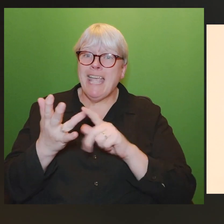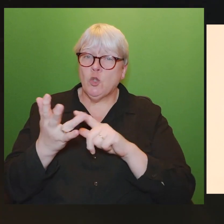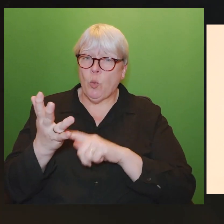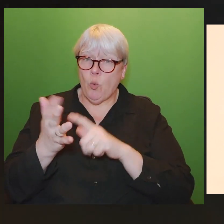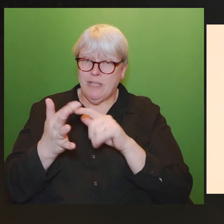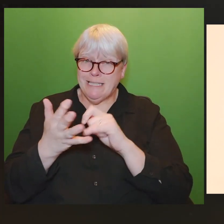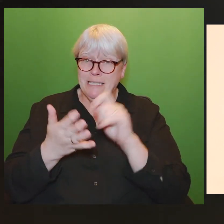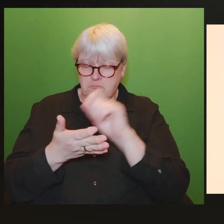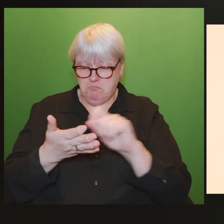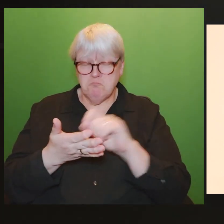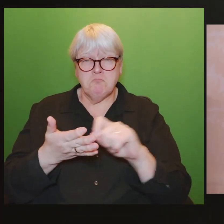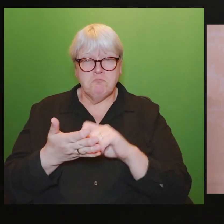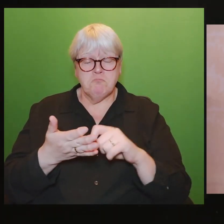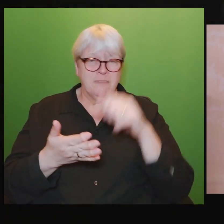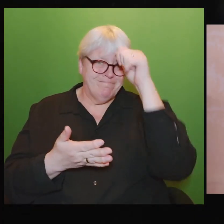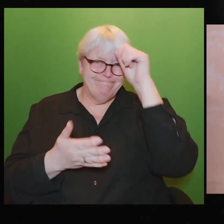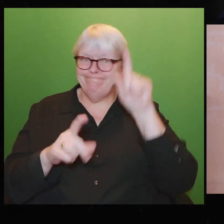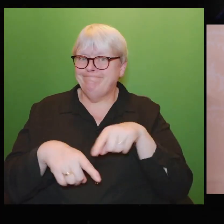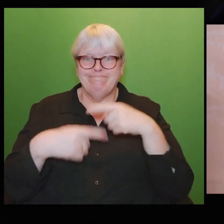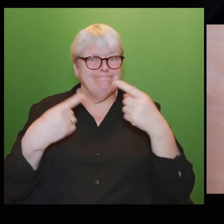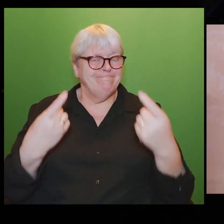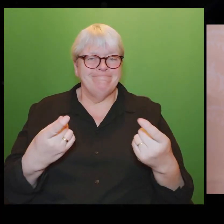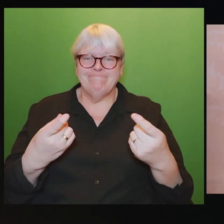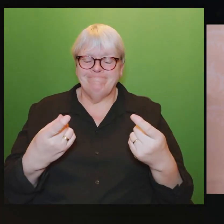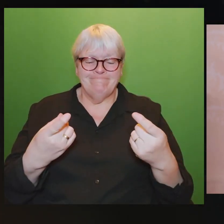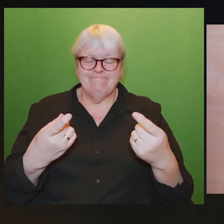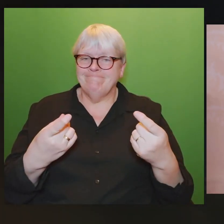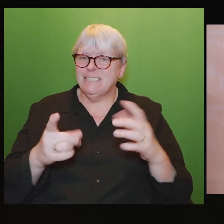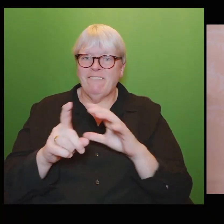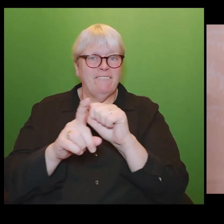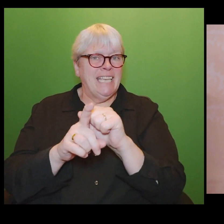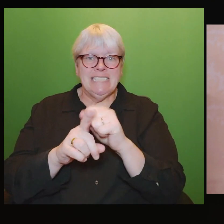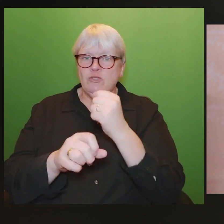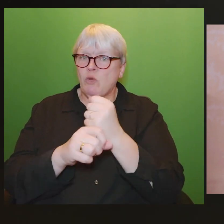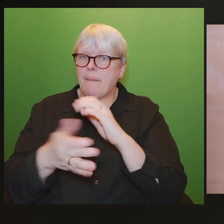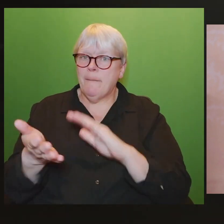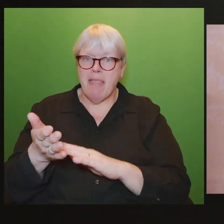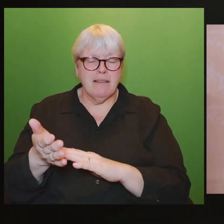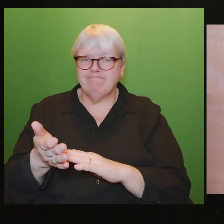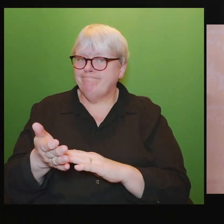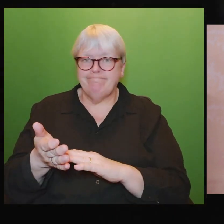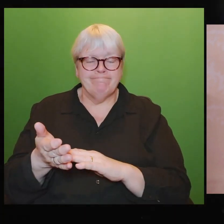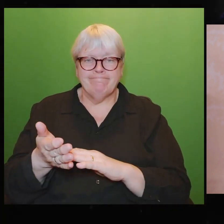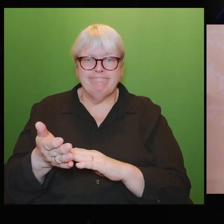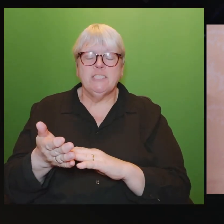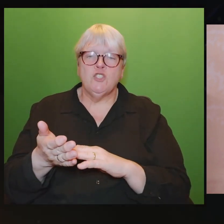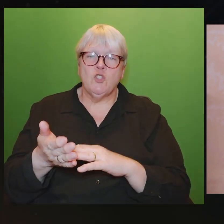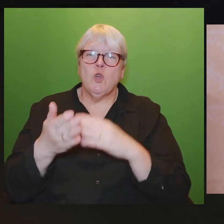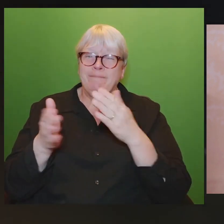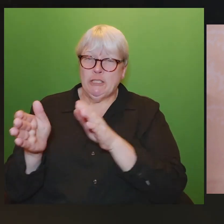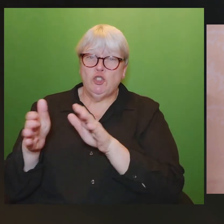that elusive connection. Having heard about the origins of Jennie's journey, we went on to ask what exactly